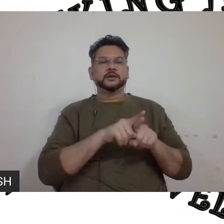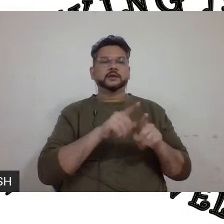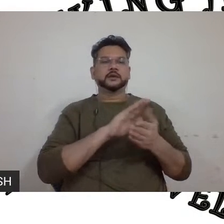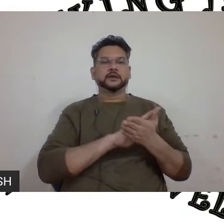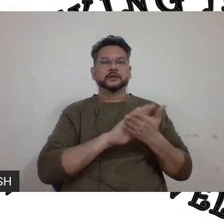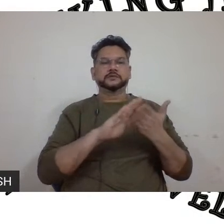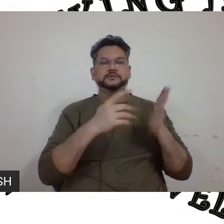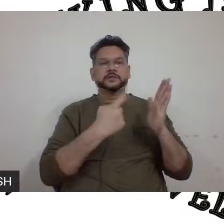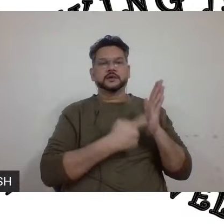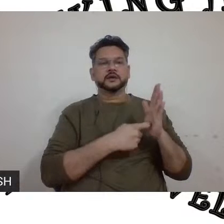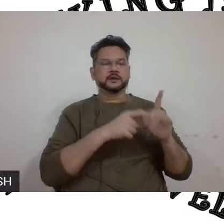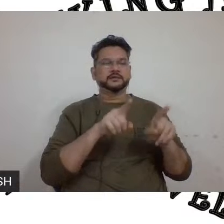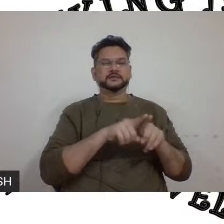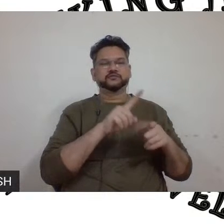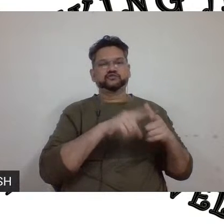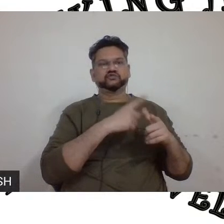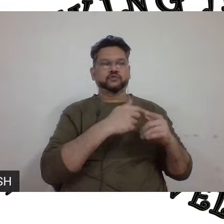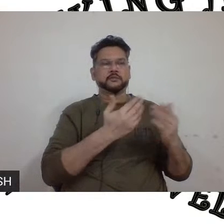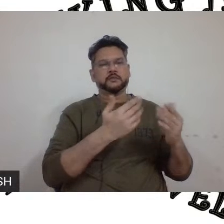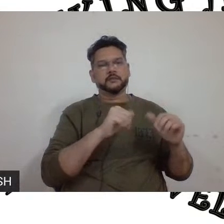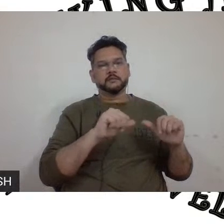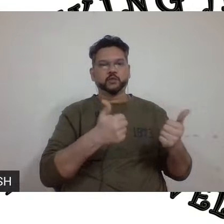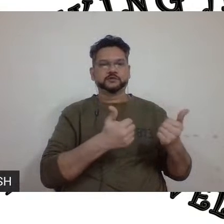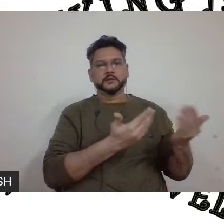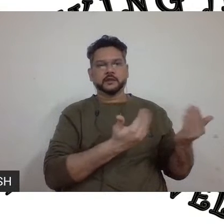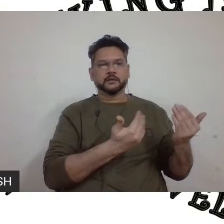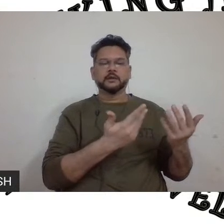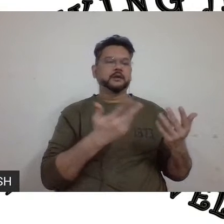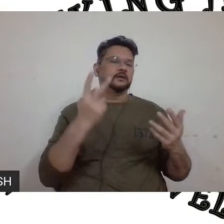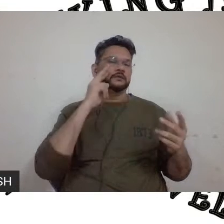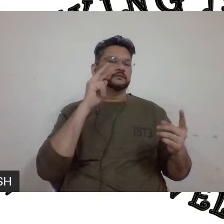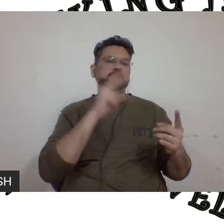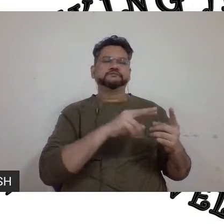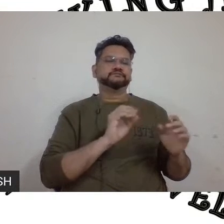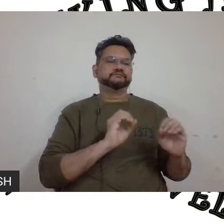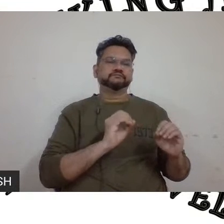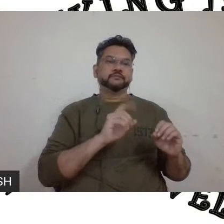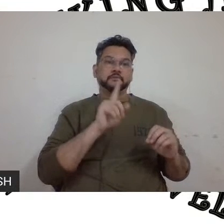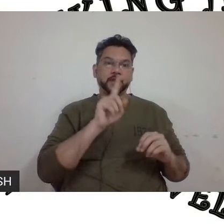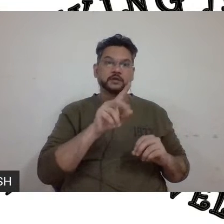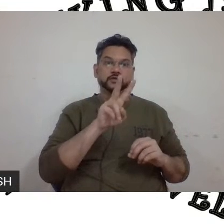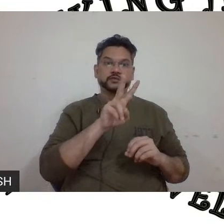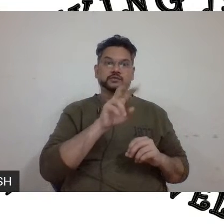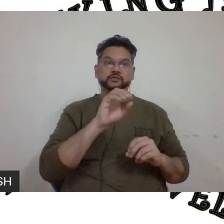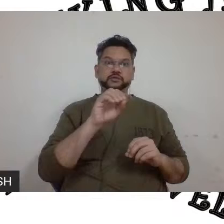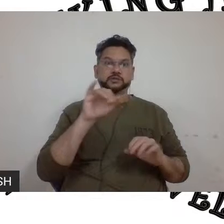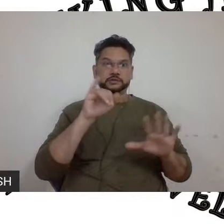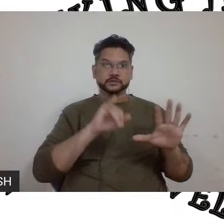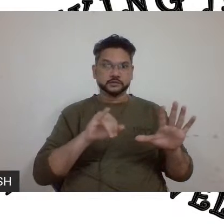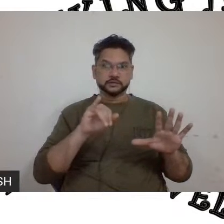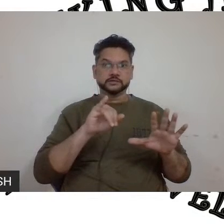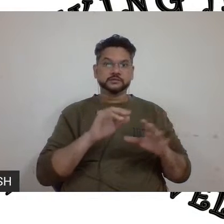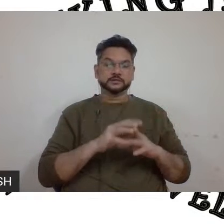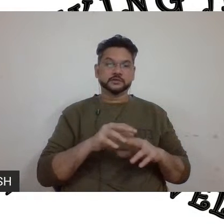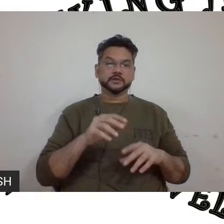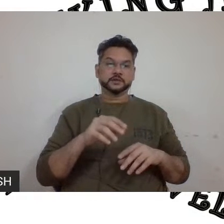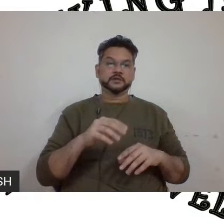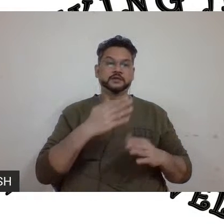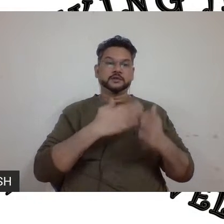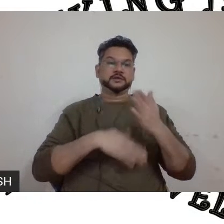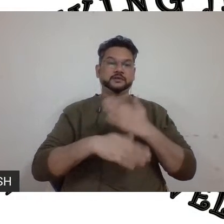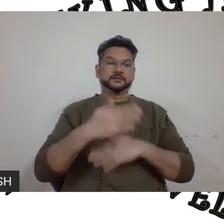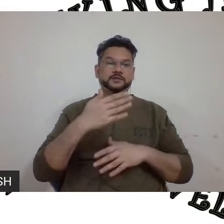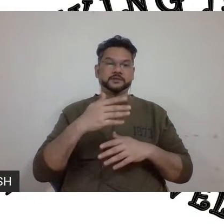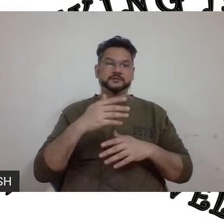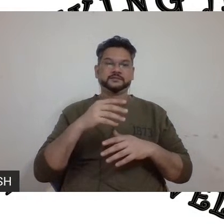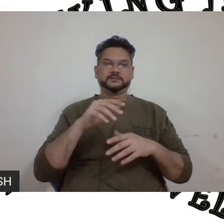In 2006, Government of India, in a rule, Person with Disability Act 2006, first